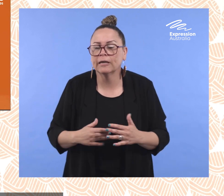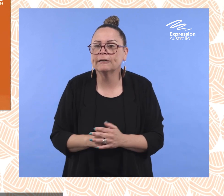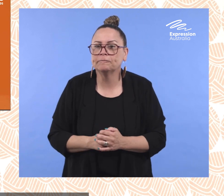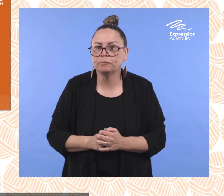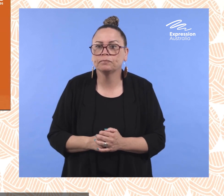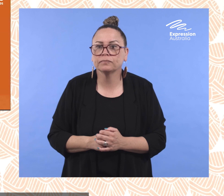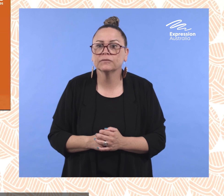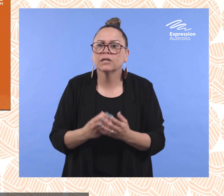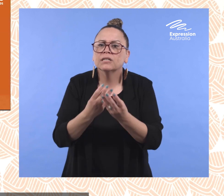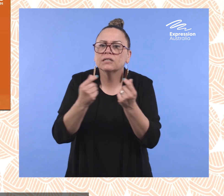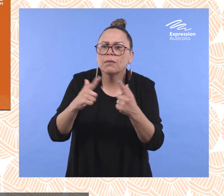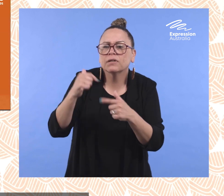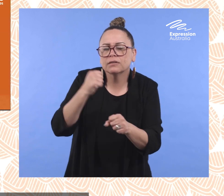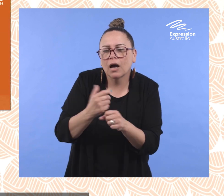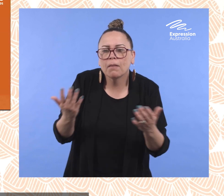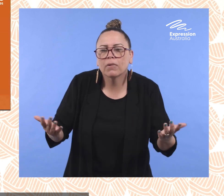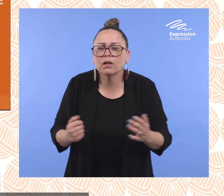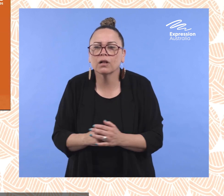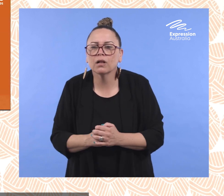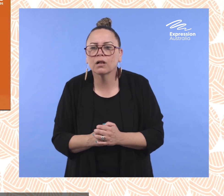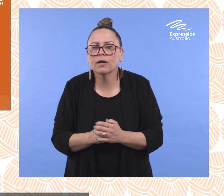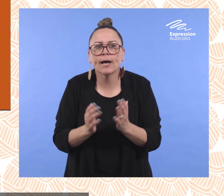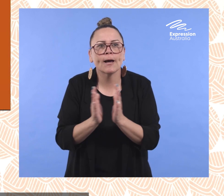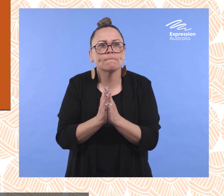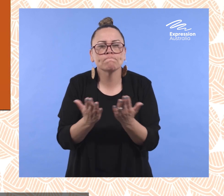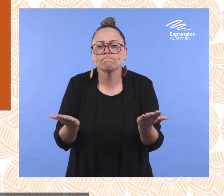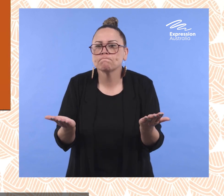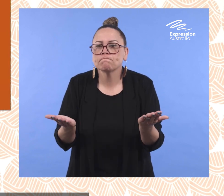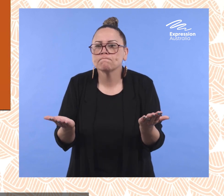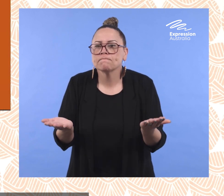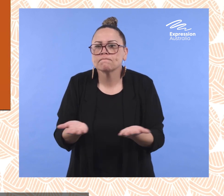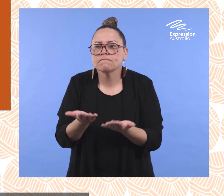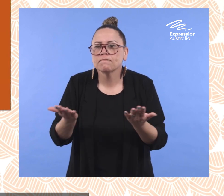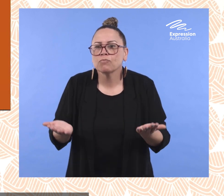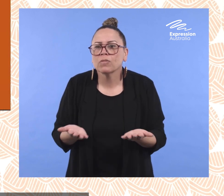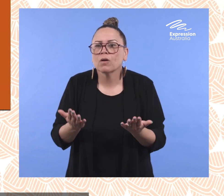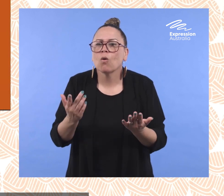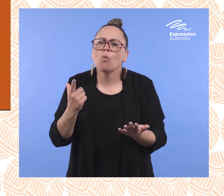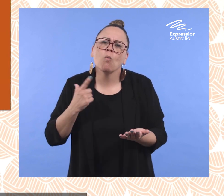is. And so here's some example of the